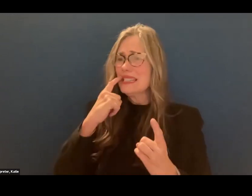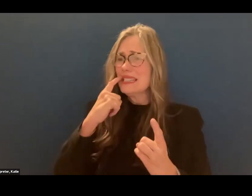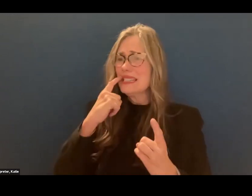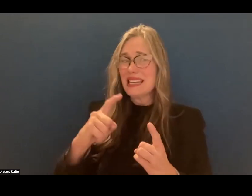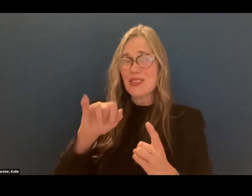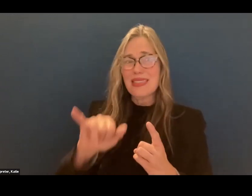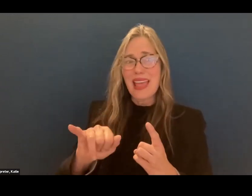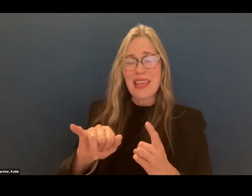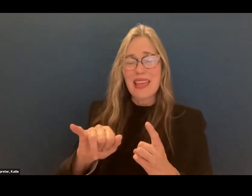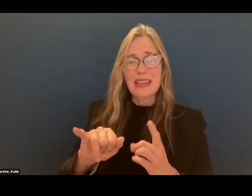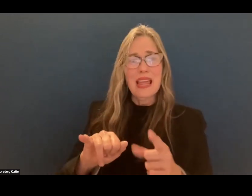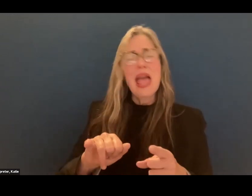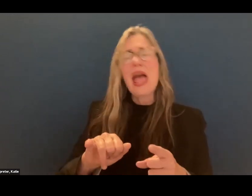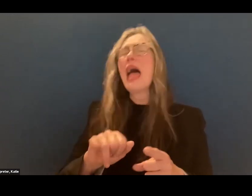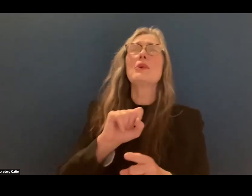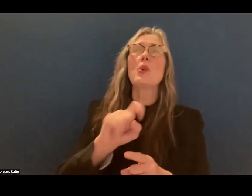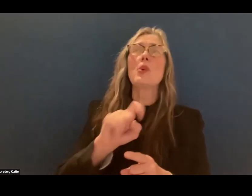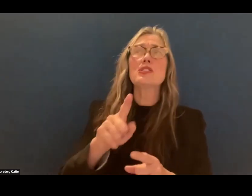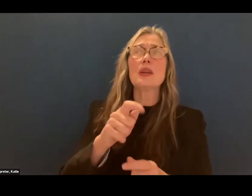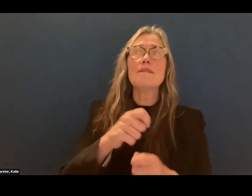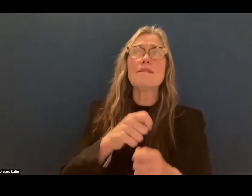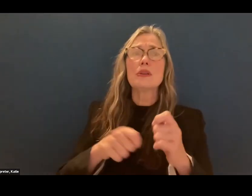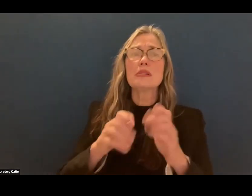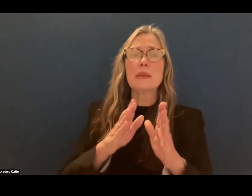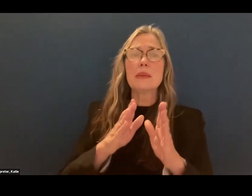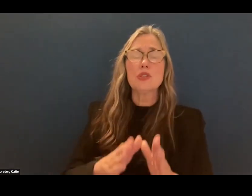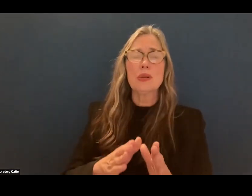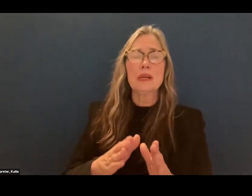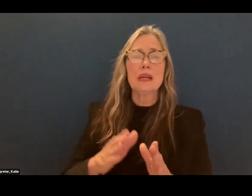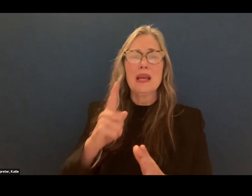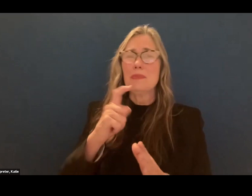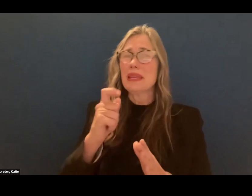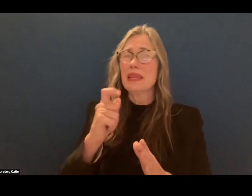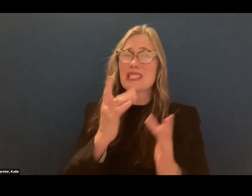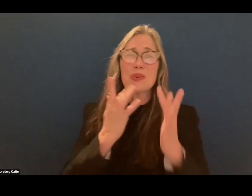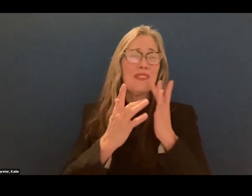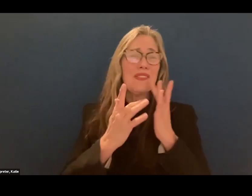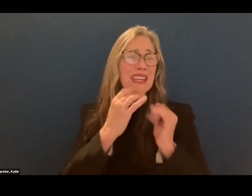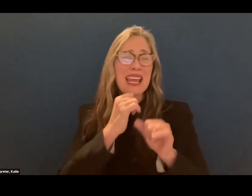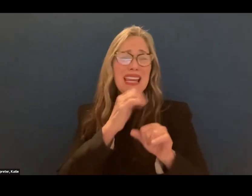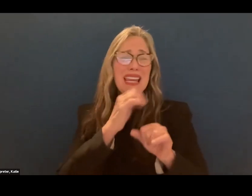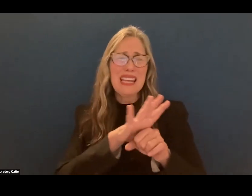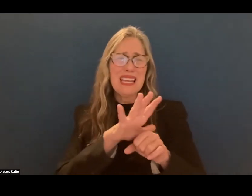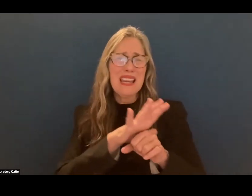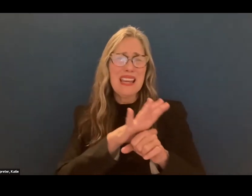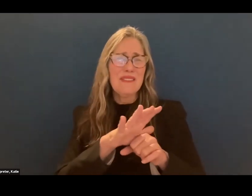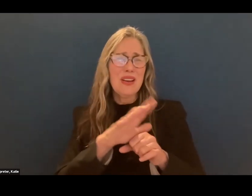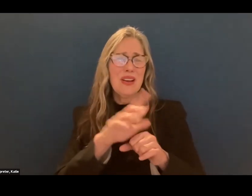question would be the substitutes. So the fact that we've been dry in that area, that we're trying to get them in. So what does that